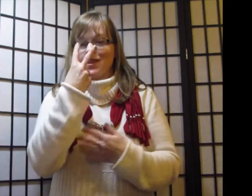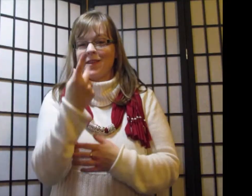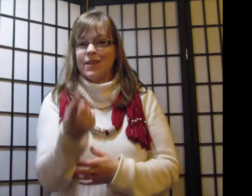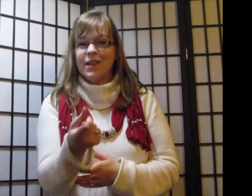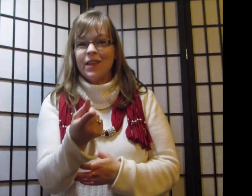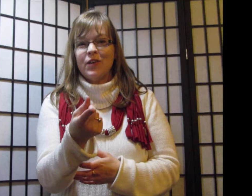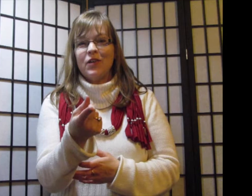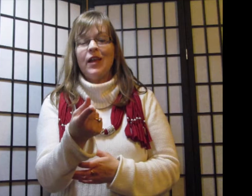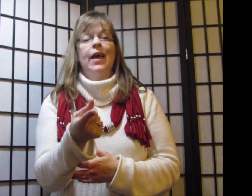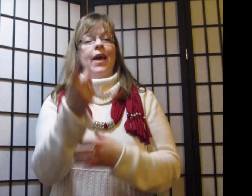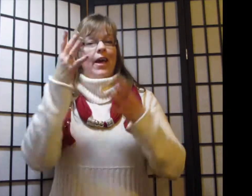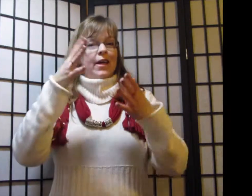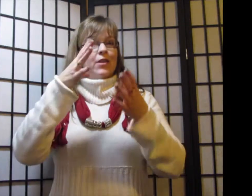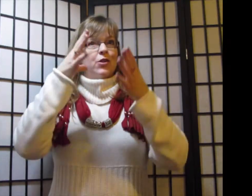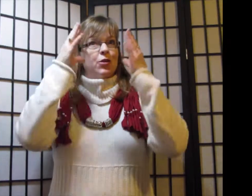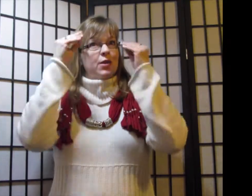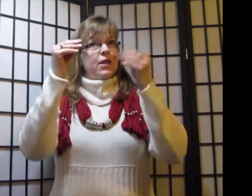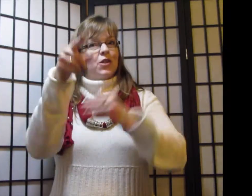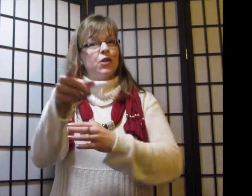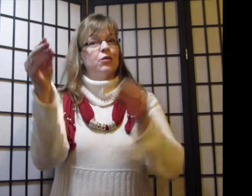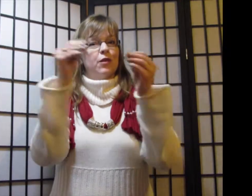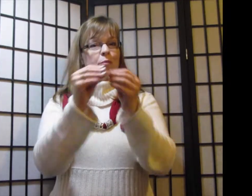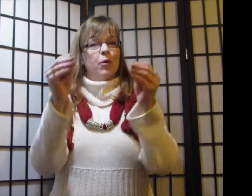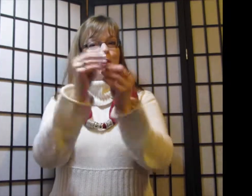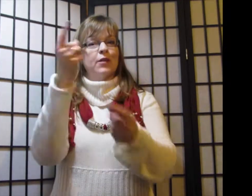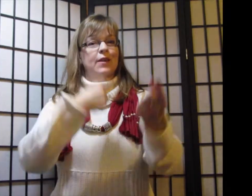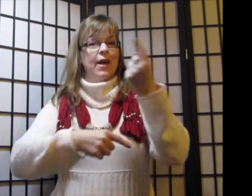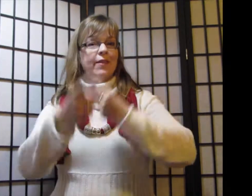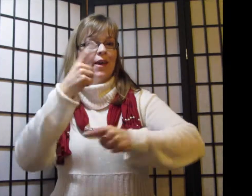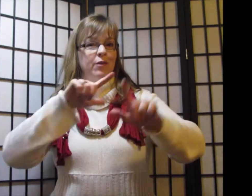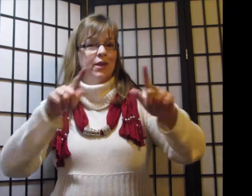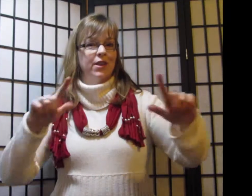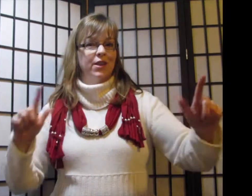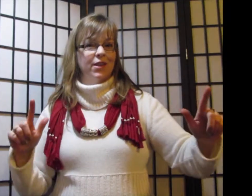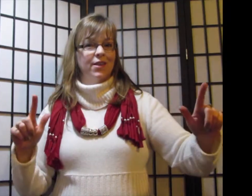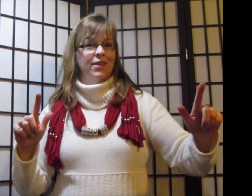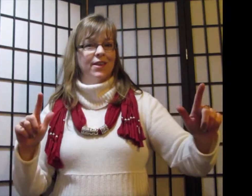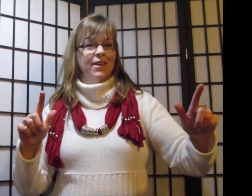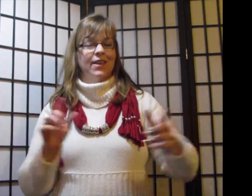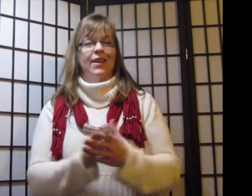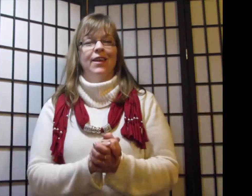happy to see you and to teach you some more sign language.